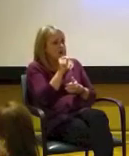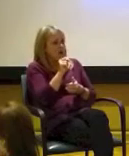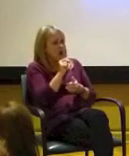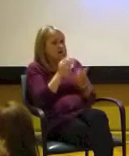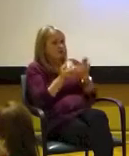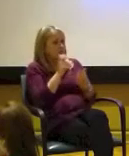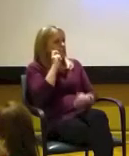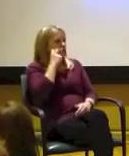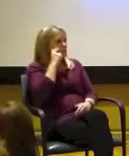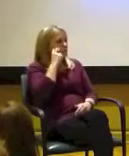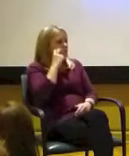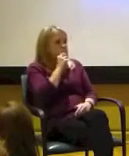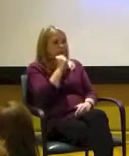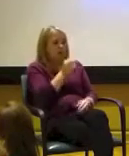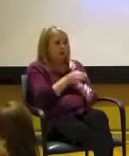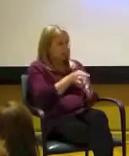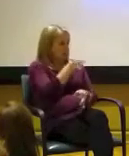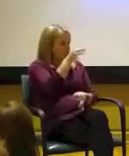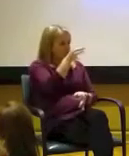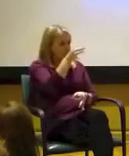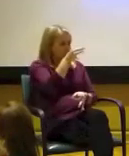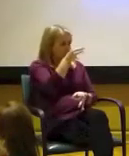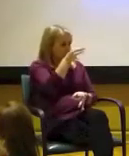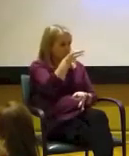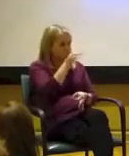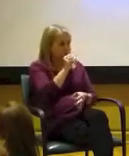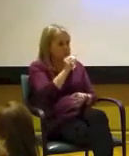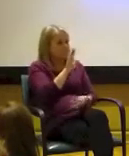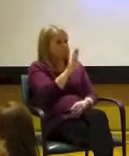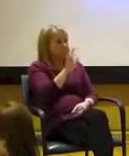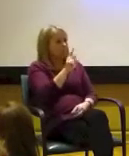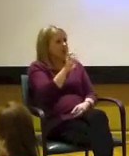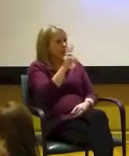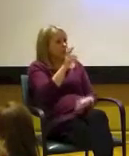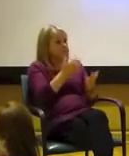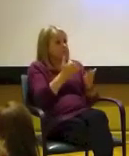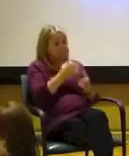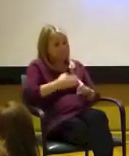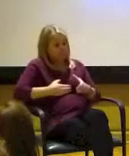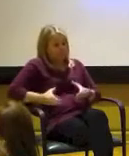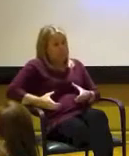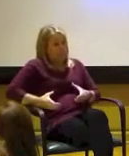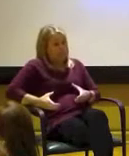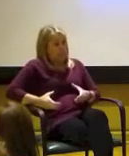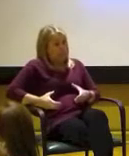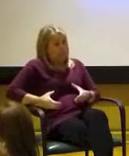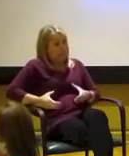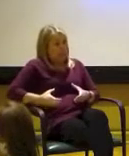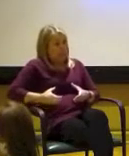it's the nerves, not the spinal cord, in which case your bladder might be larger than normal.